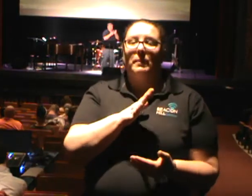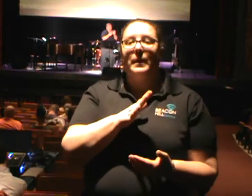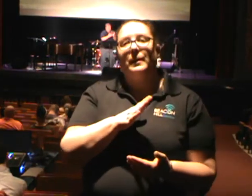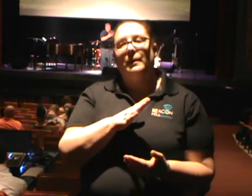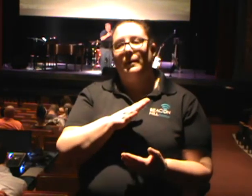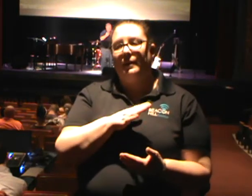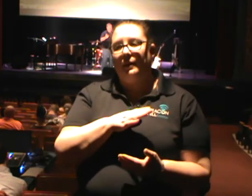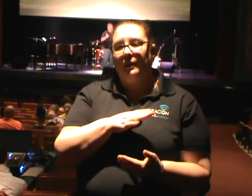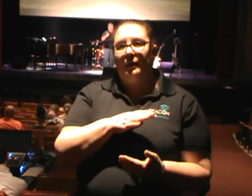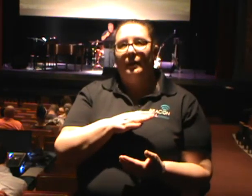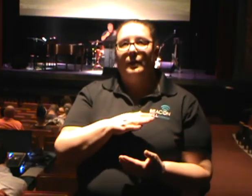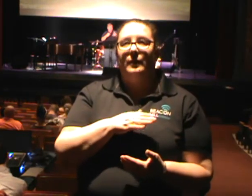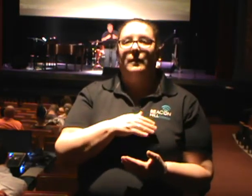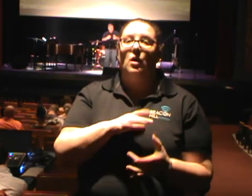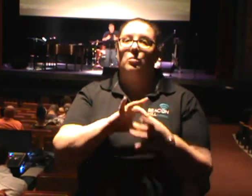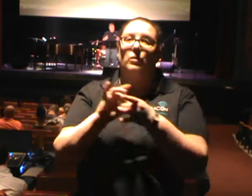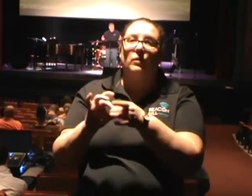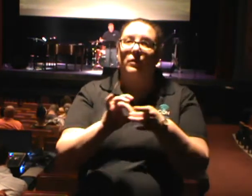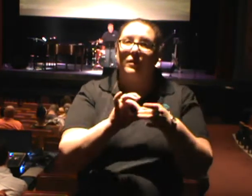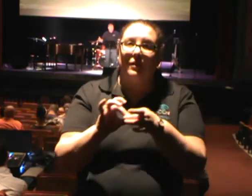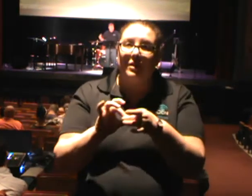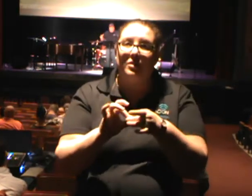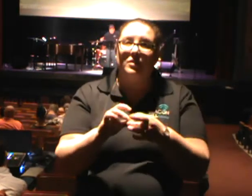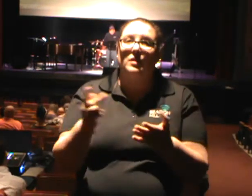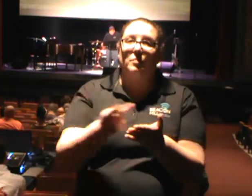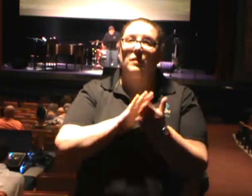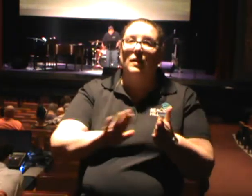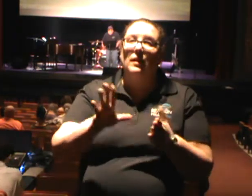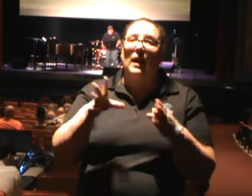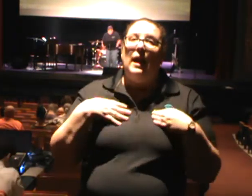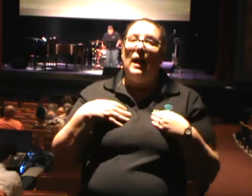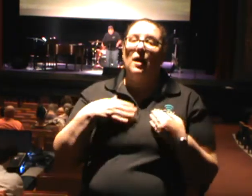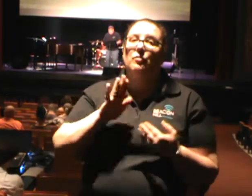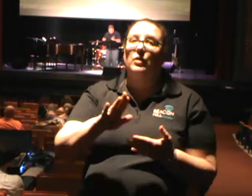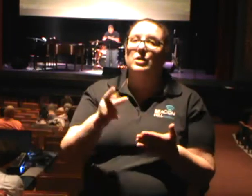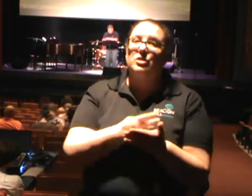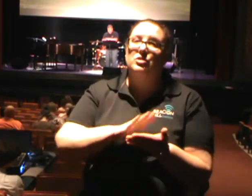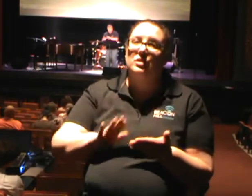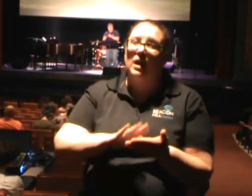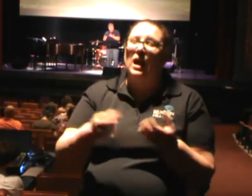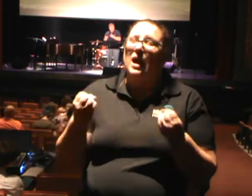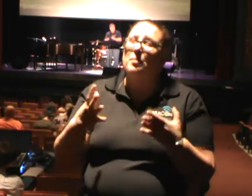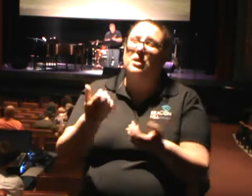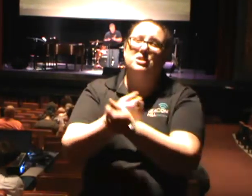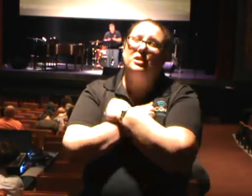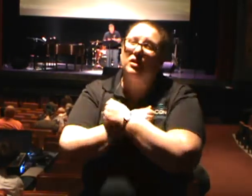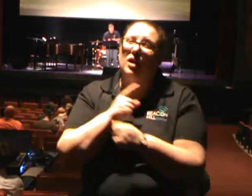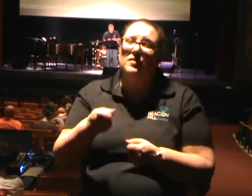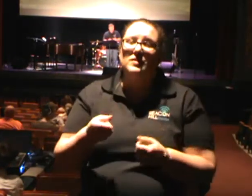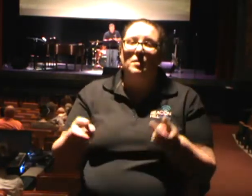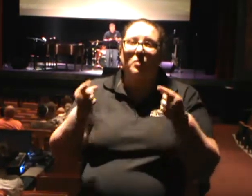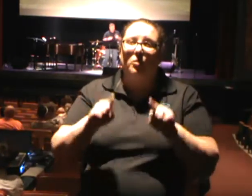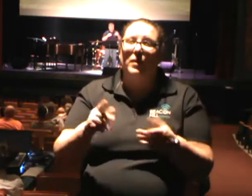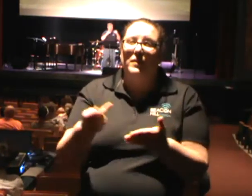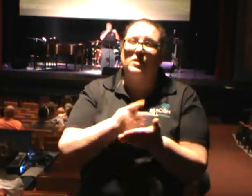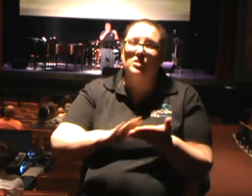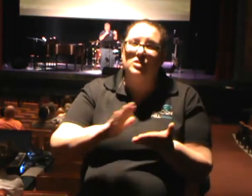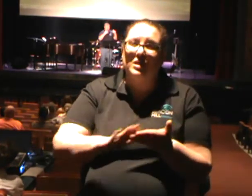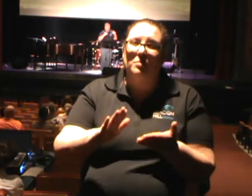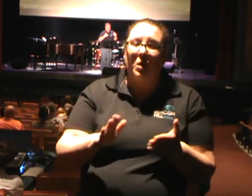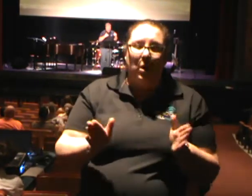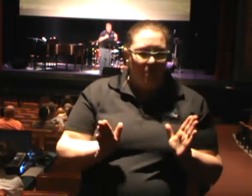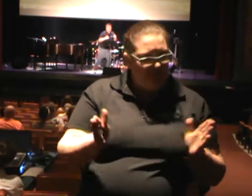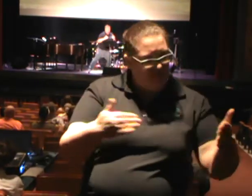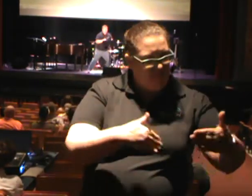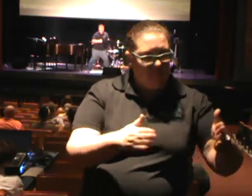that the shepherd has for his sheep, how much he loves his sheep. While the sheep are in the sheepfold, there is only